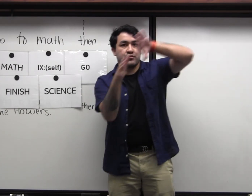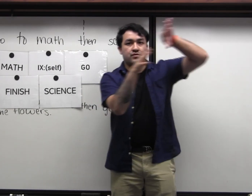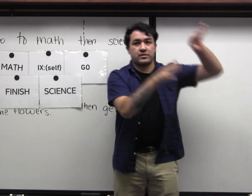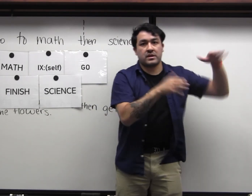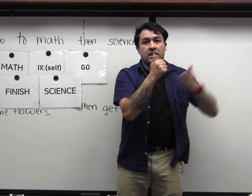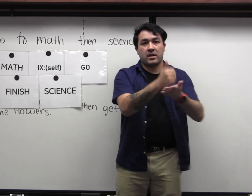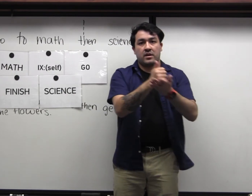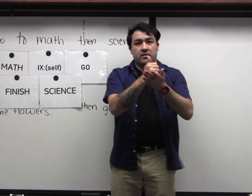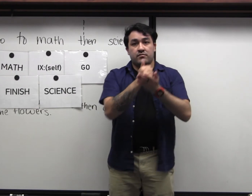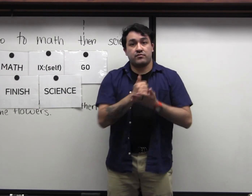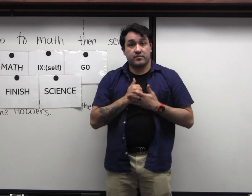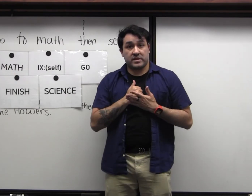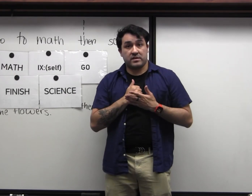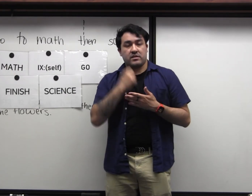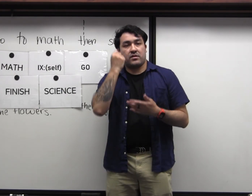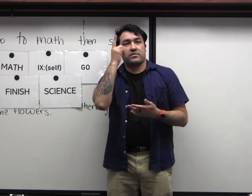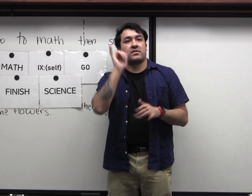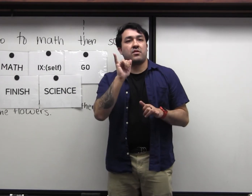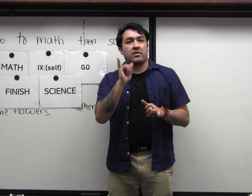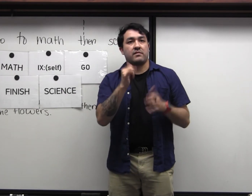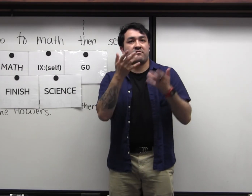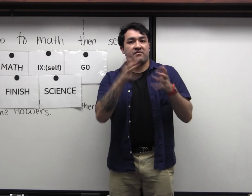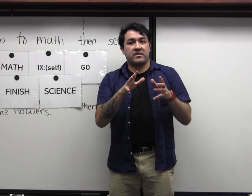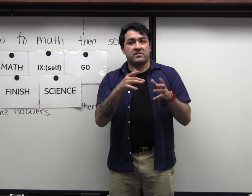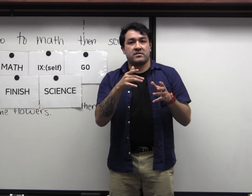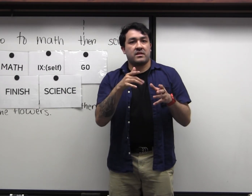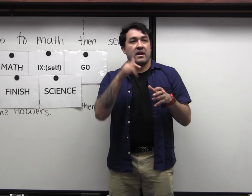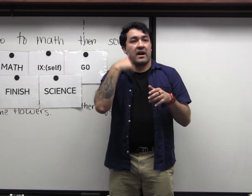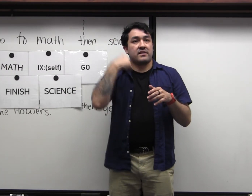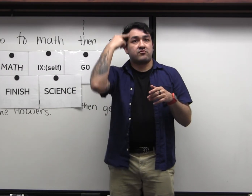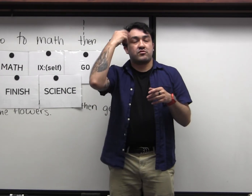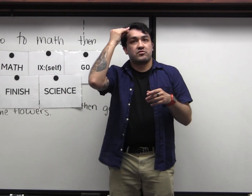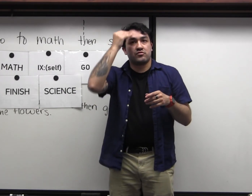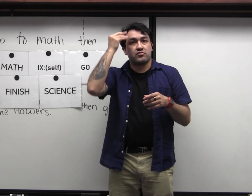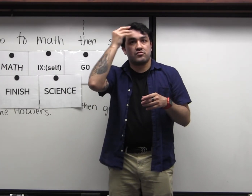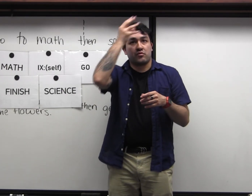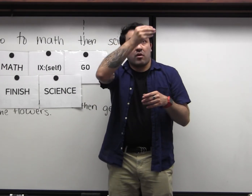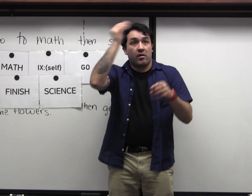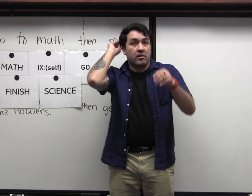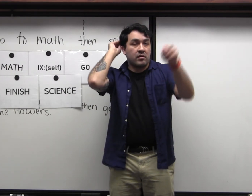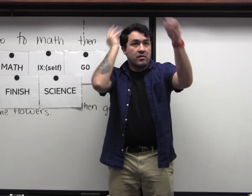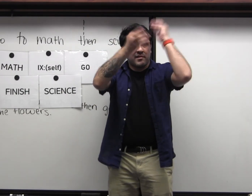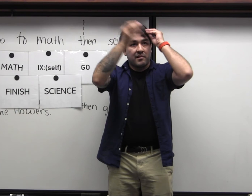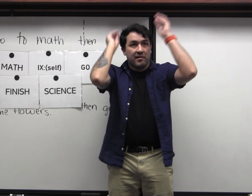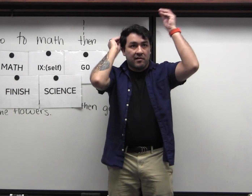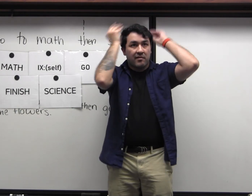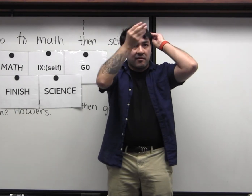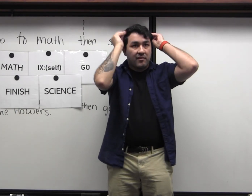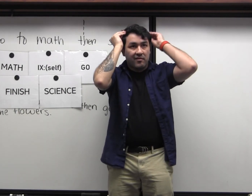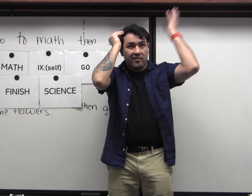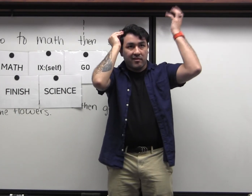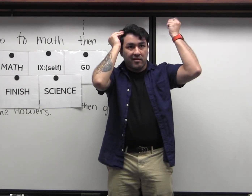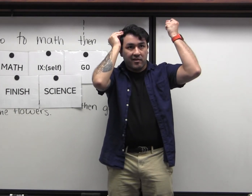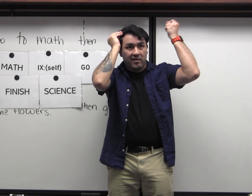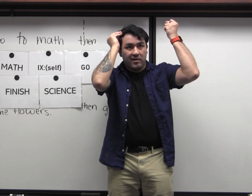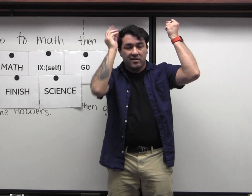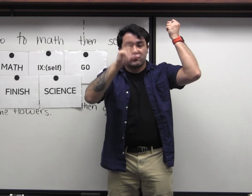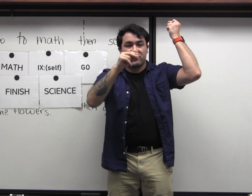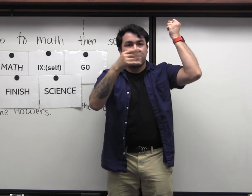with that part of the routine, next part of the day. For me personally, that really just helps me kind of process all that information, right? I'm holding on to a lot of the things